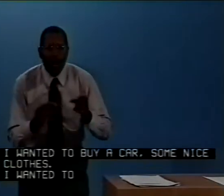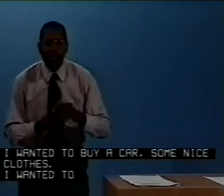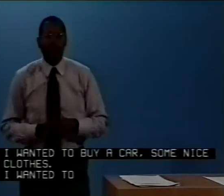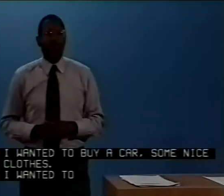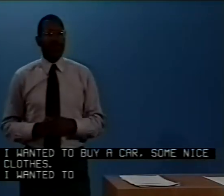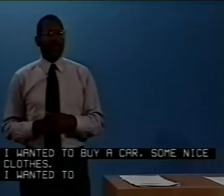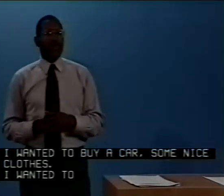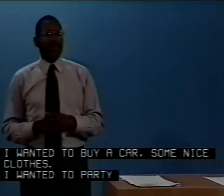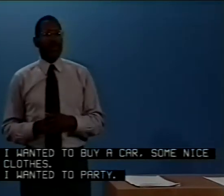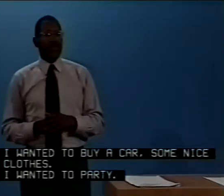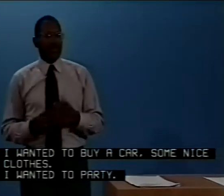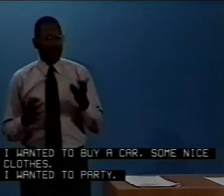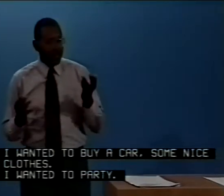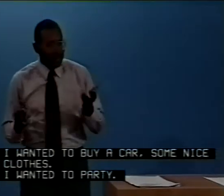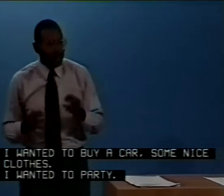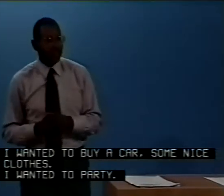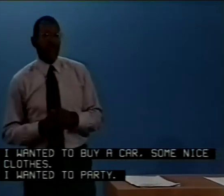I wanted my own place.